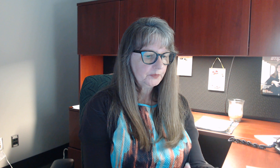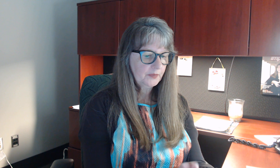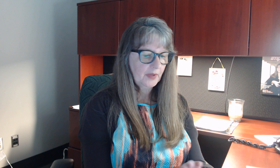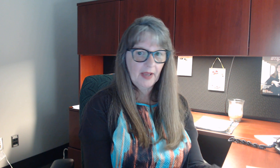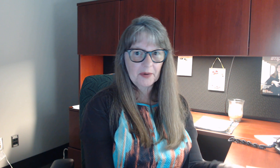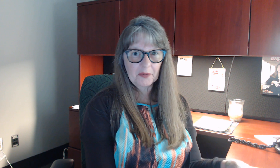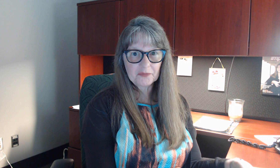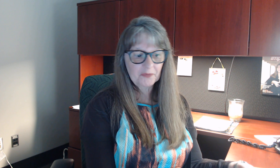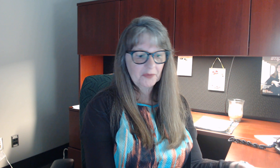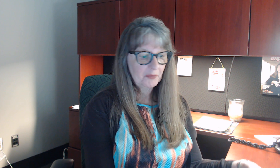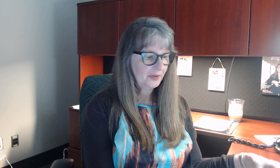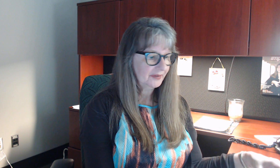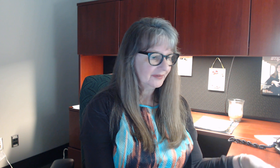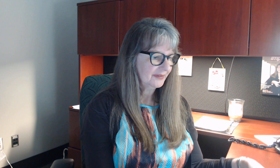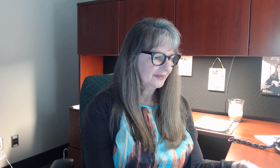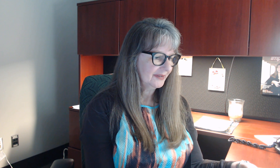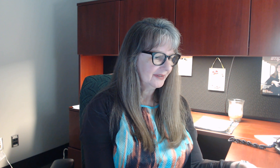I know, a few more,